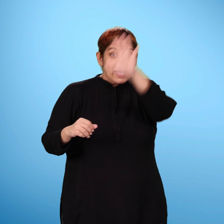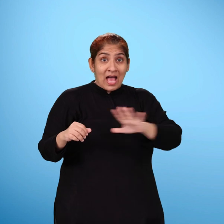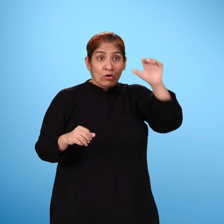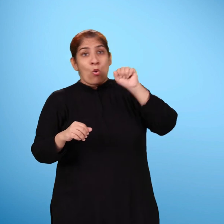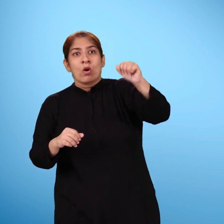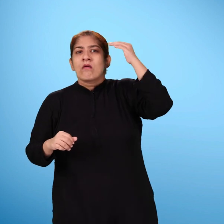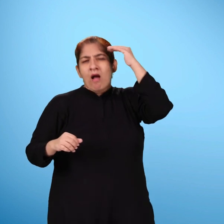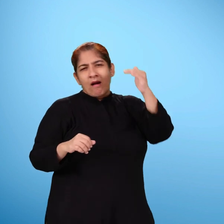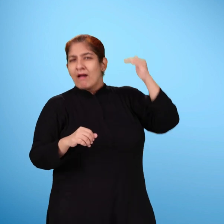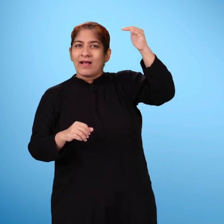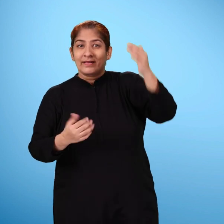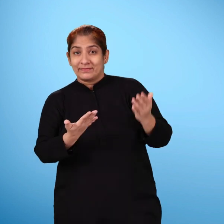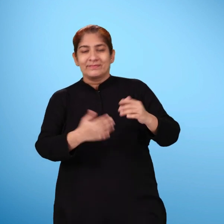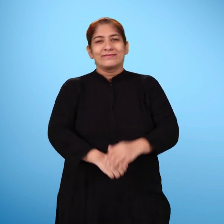knowledge of India.